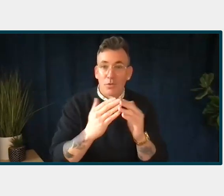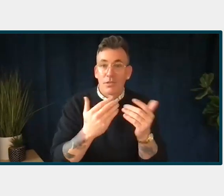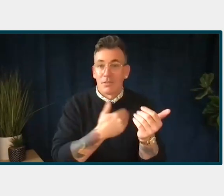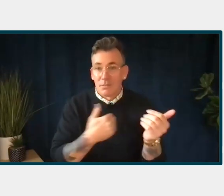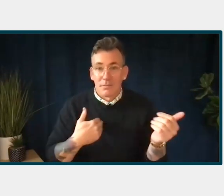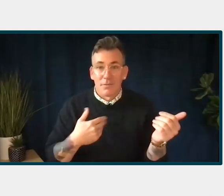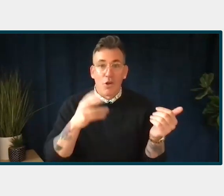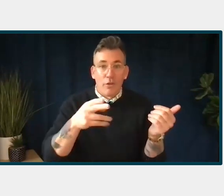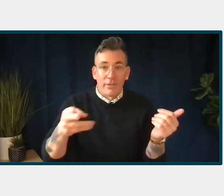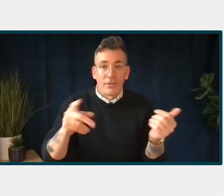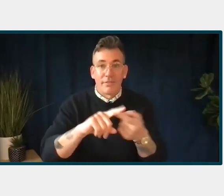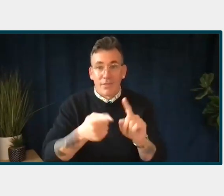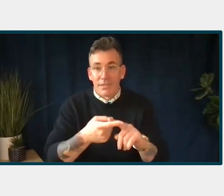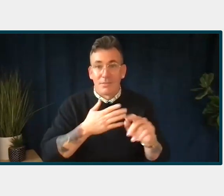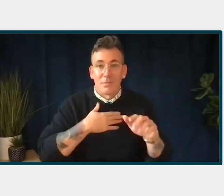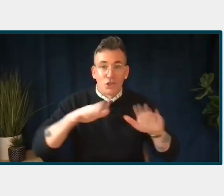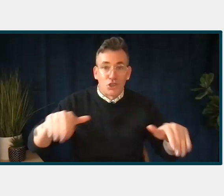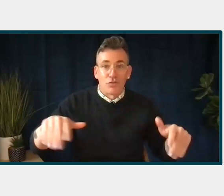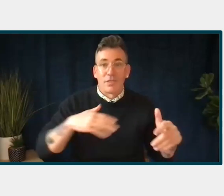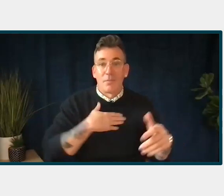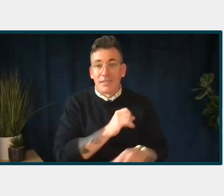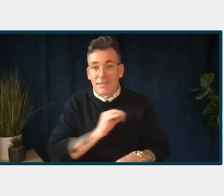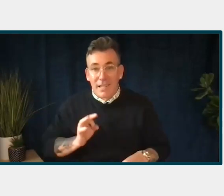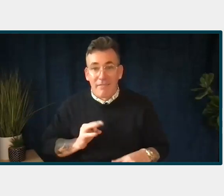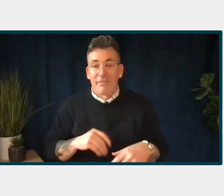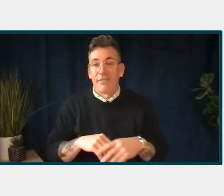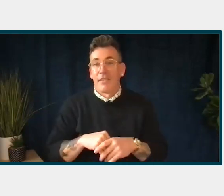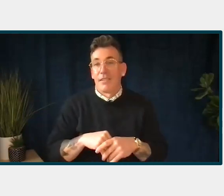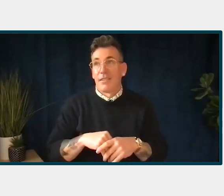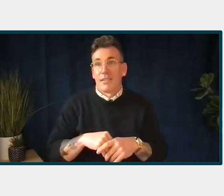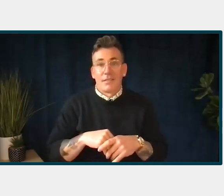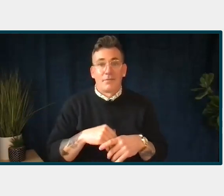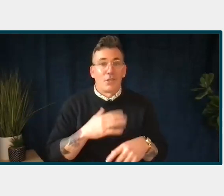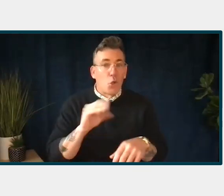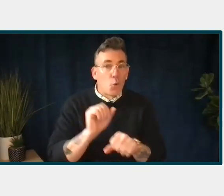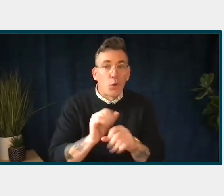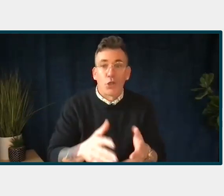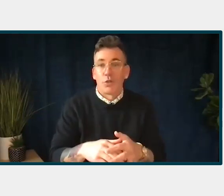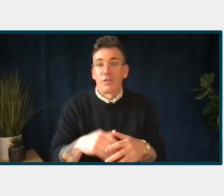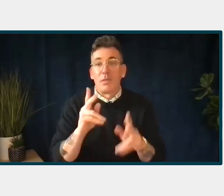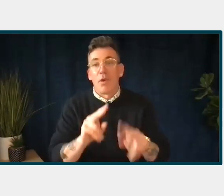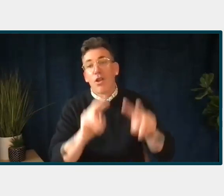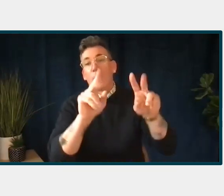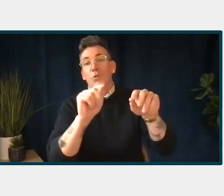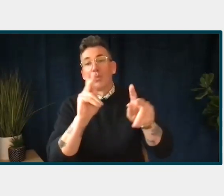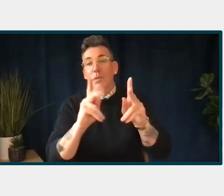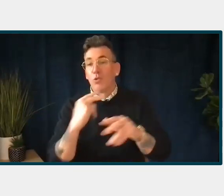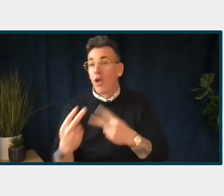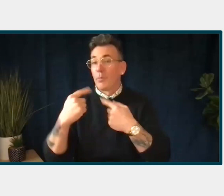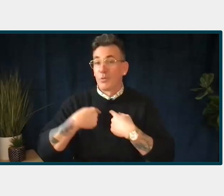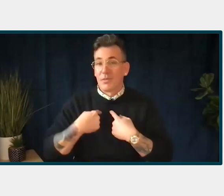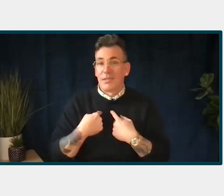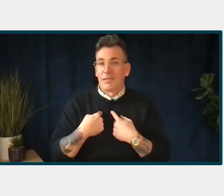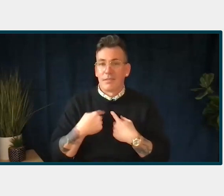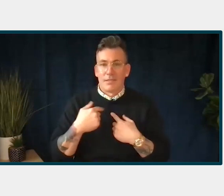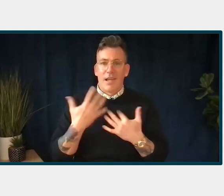is to my deaf community as well, to my members, to hard of hearing, my children, my friends, my family, my staff, to my